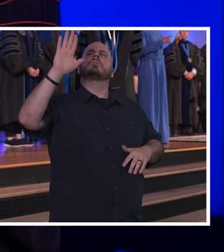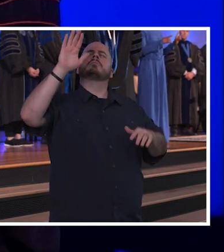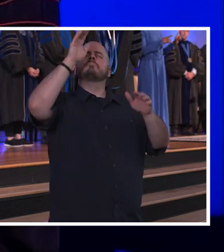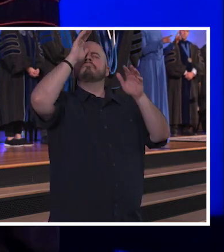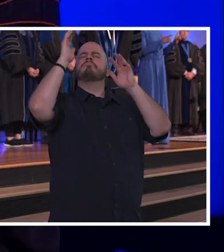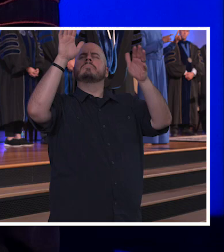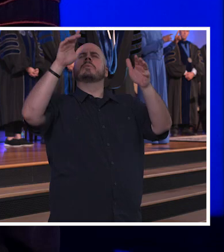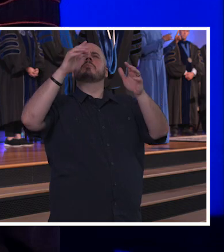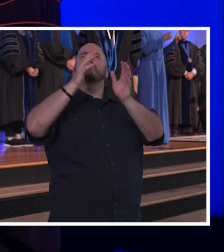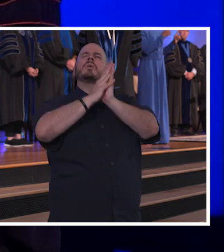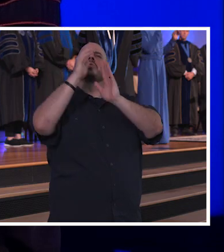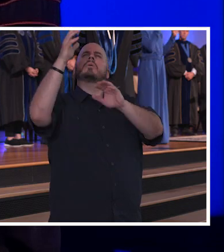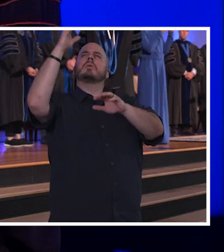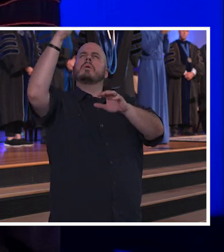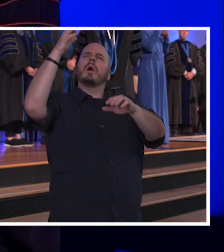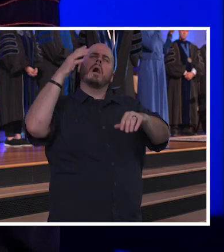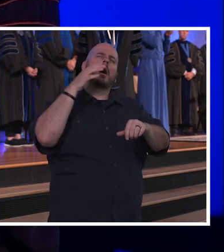students,